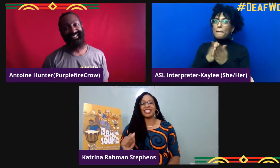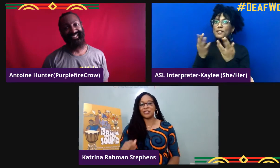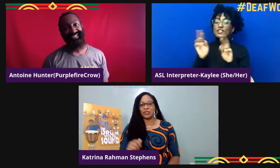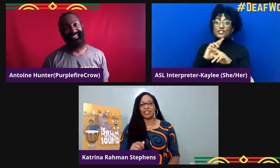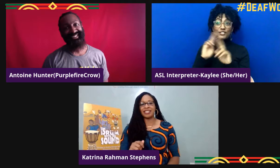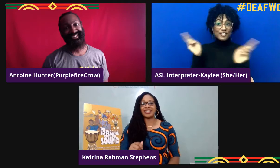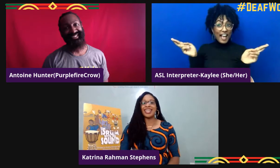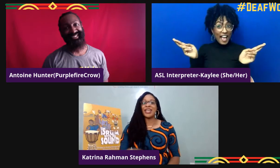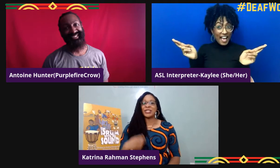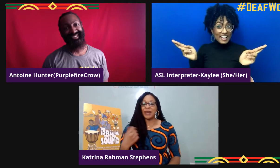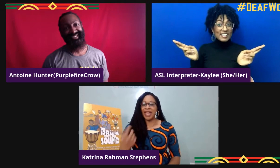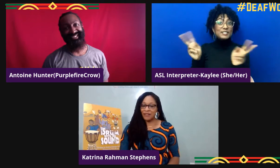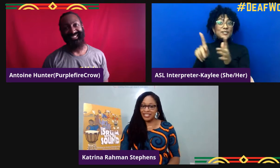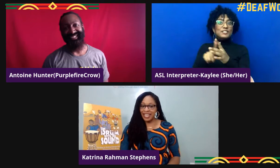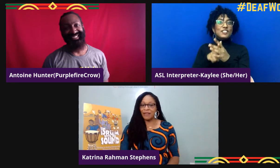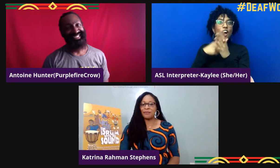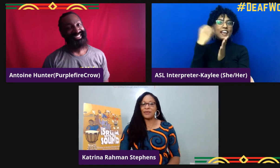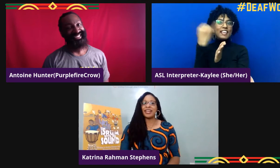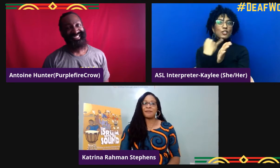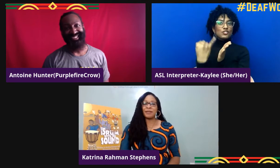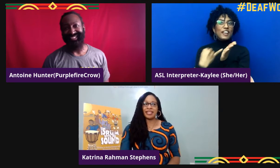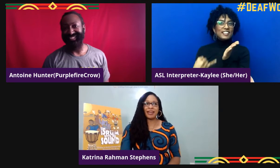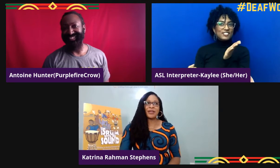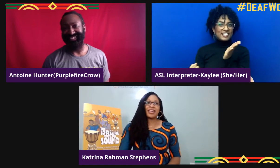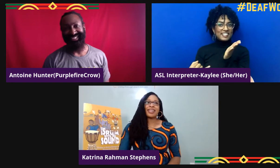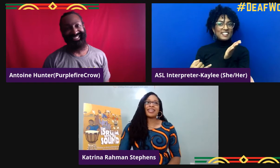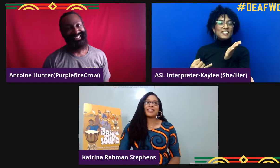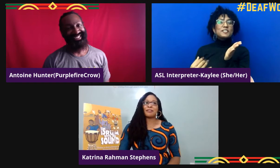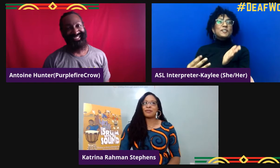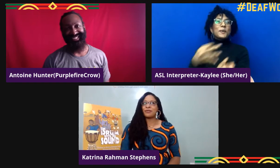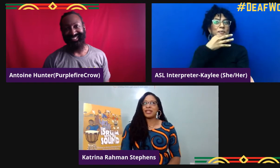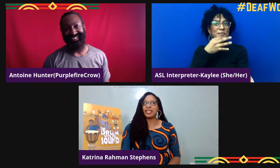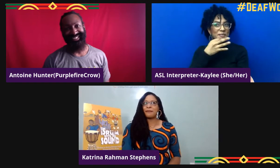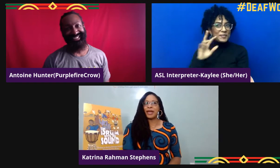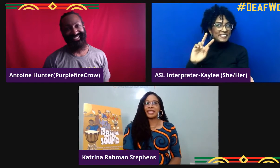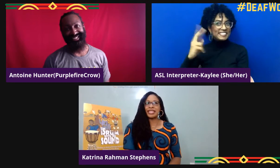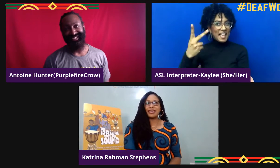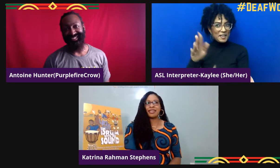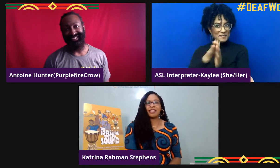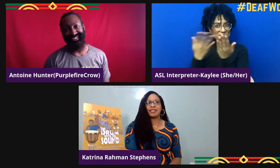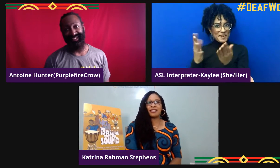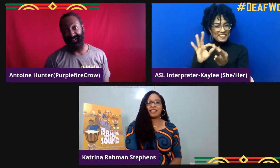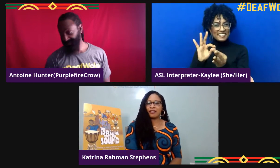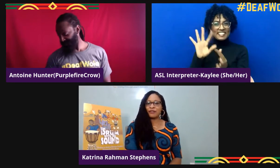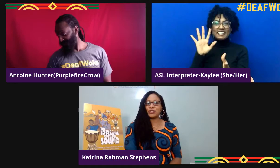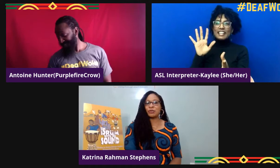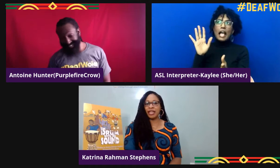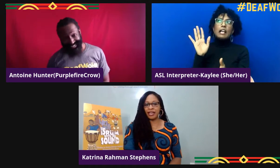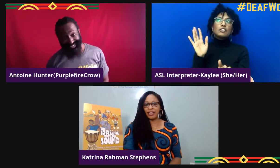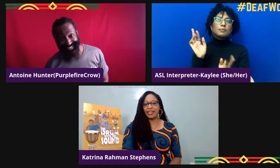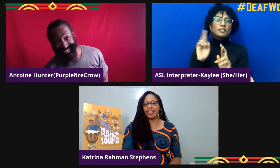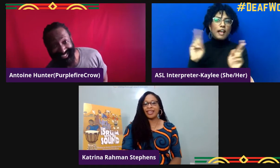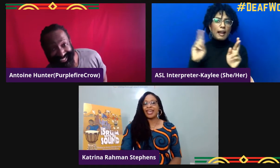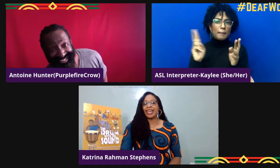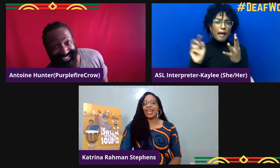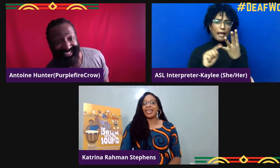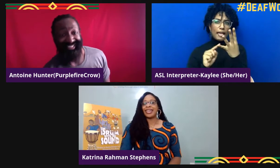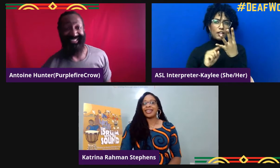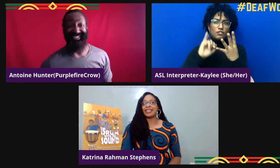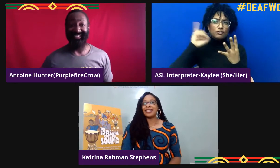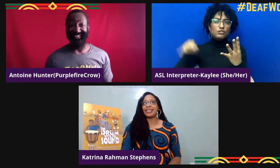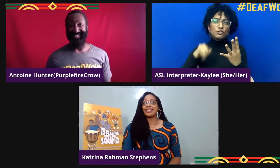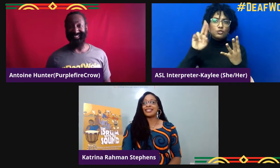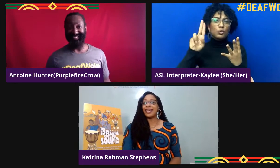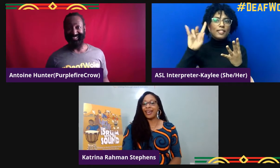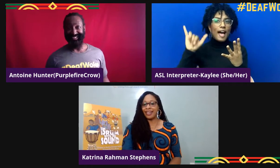its illustration. So I have a second book coming out. It should be ready by the end of July.